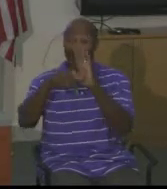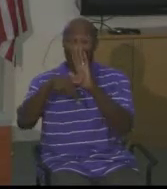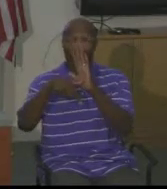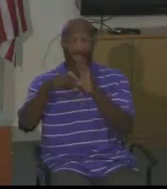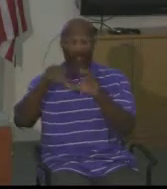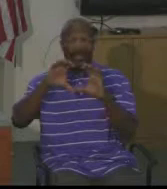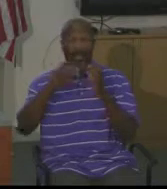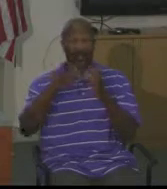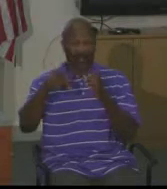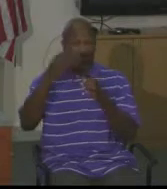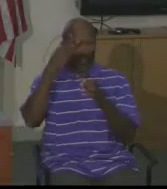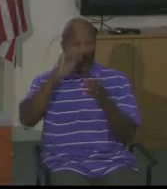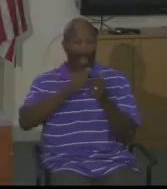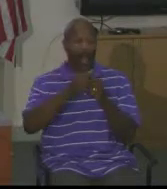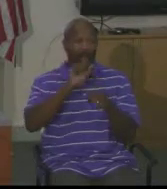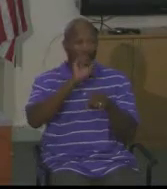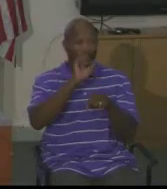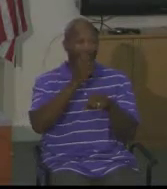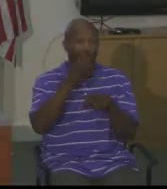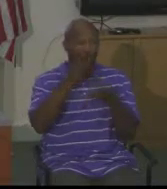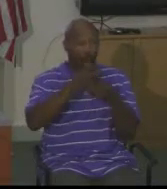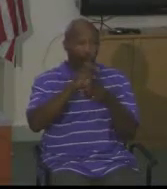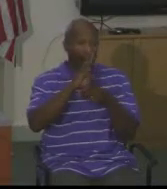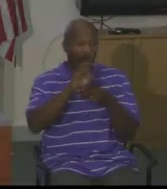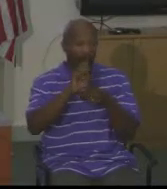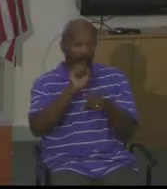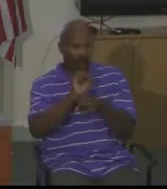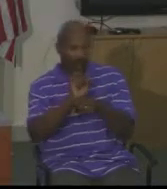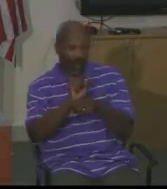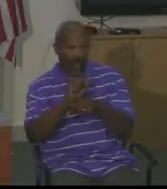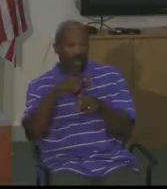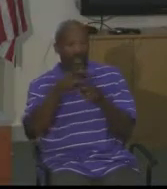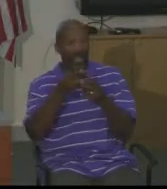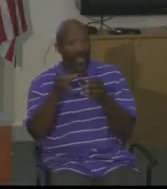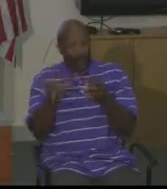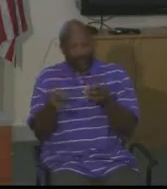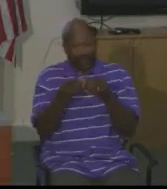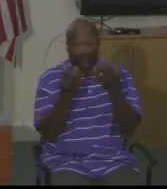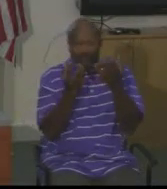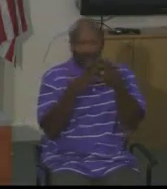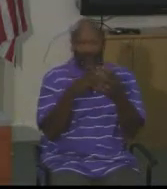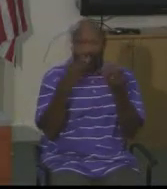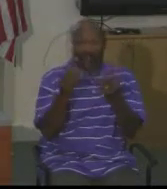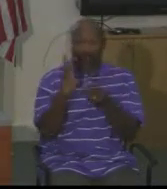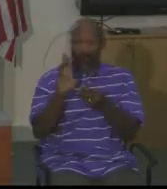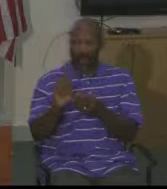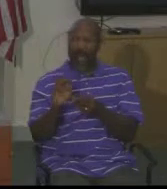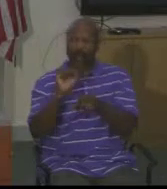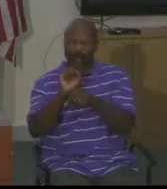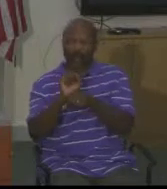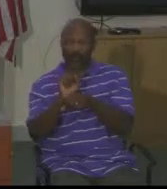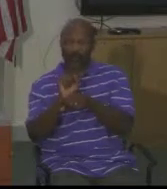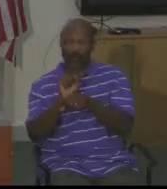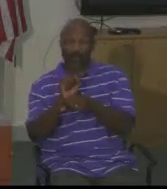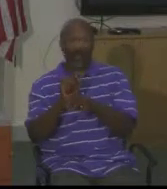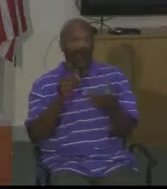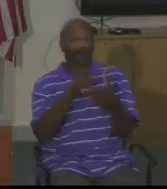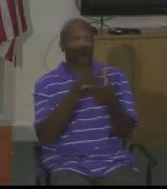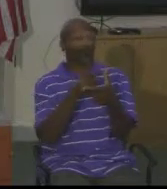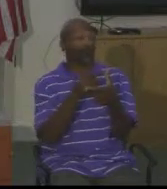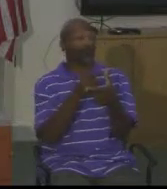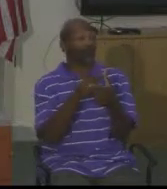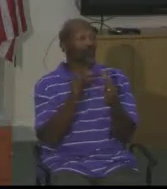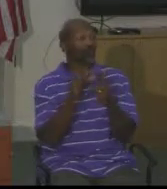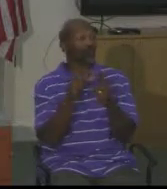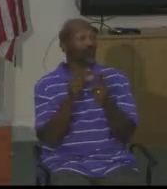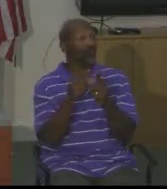class, because you need to know how all the hardware works. Then we'll layer on the software and say how the software works. I want to introduce the term